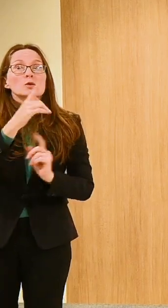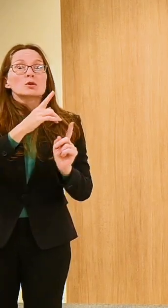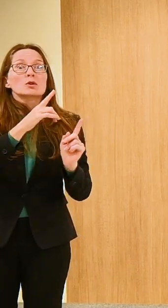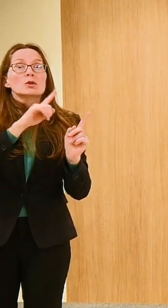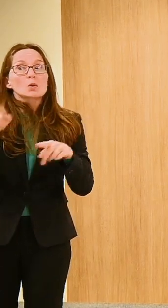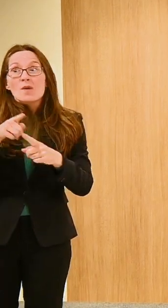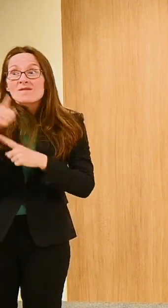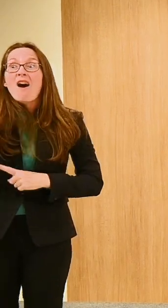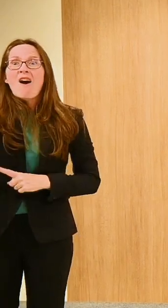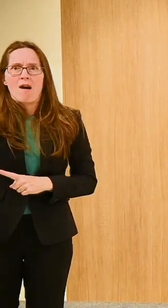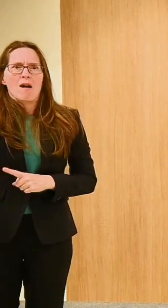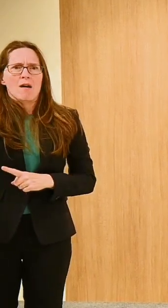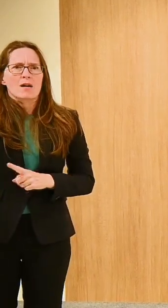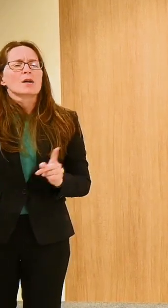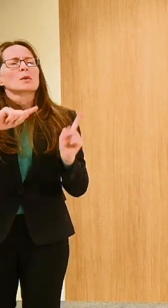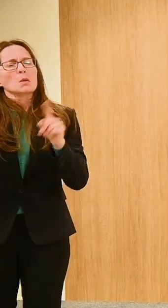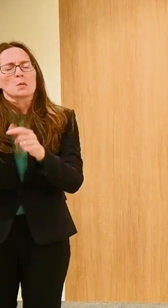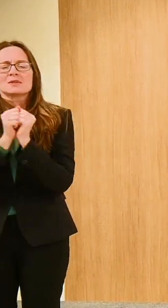Thank you.